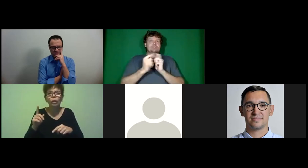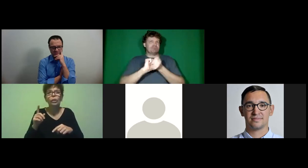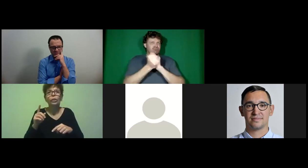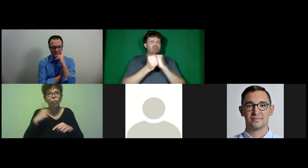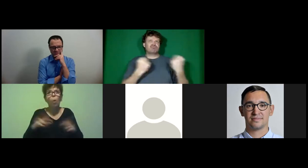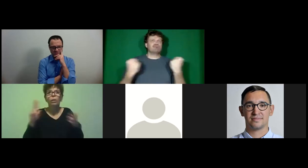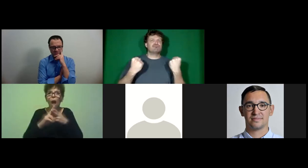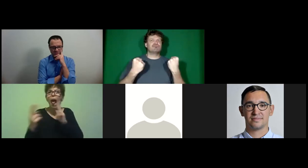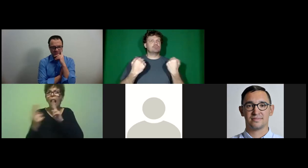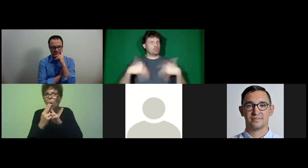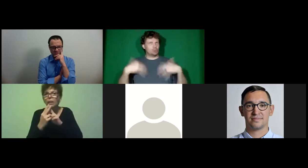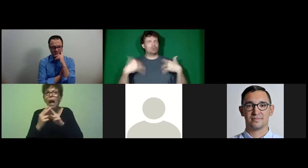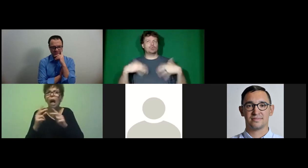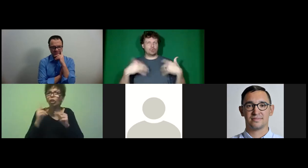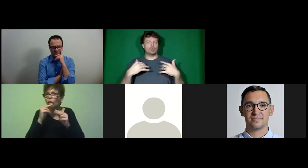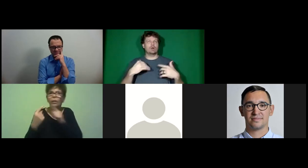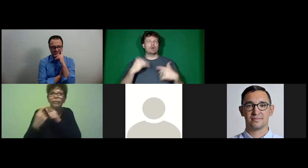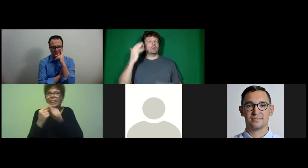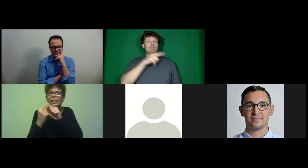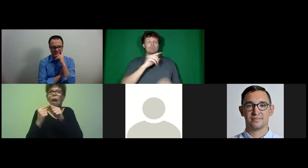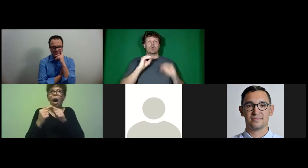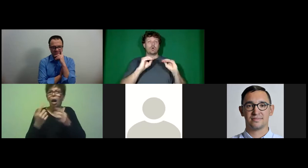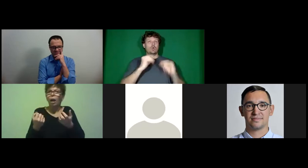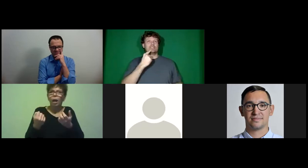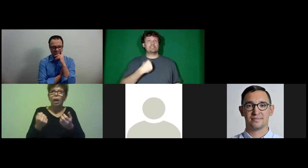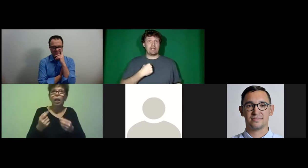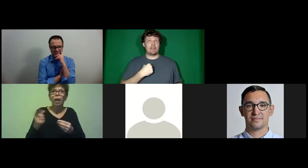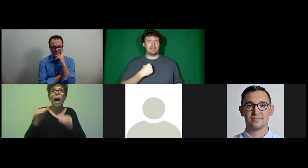And there were times where they got really aggressive.